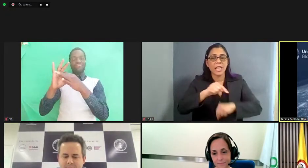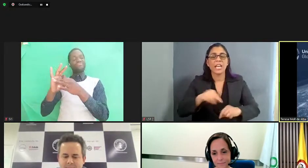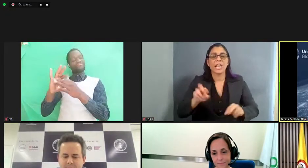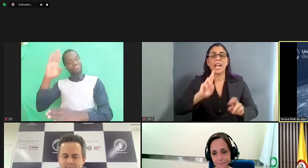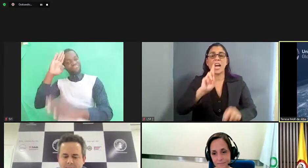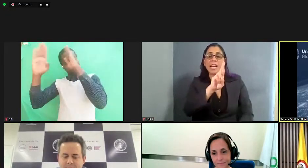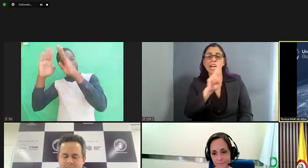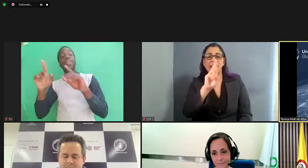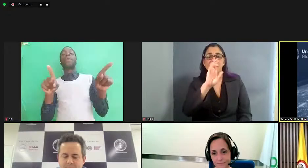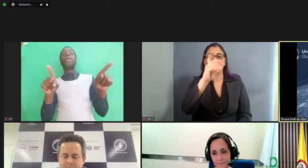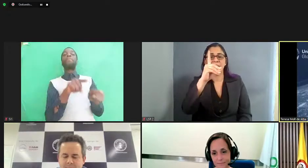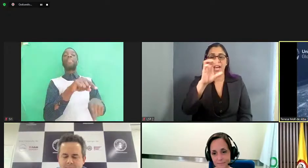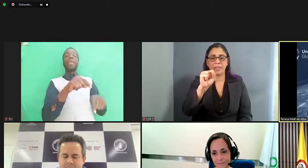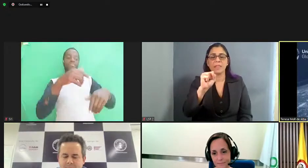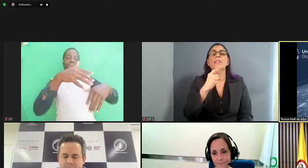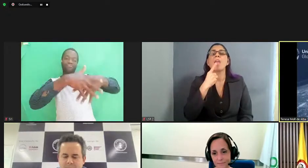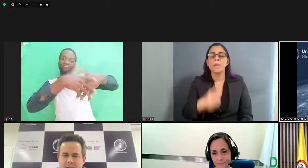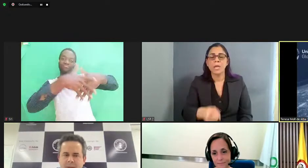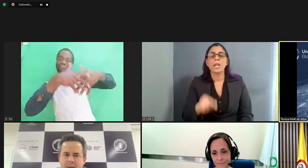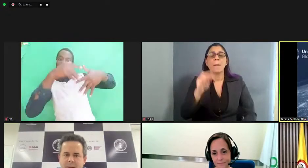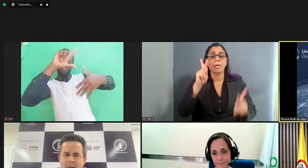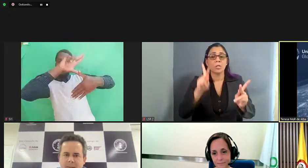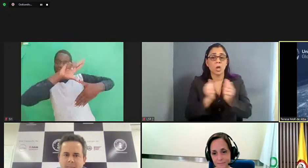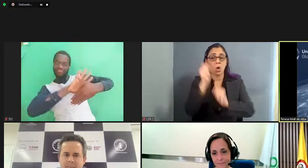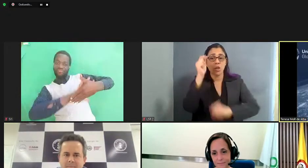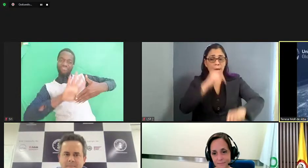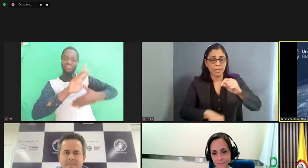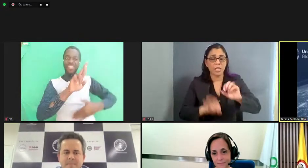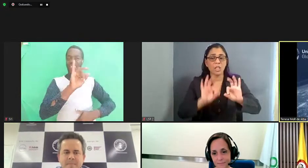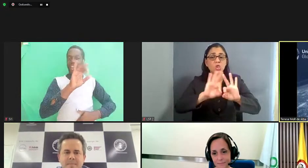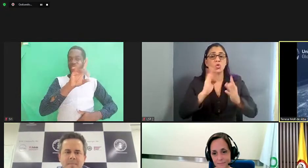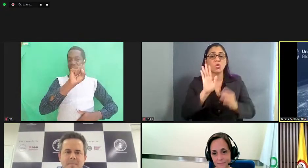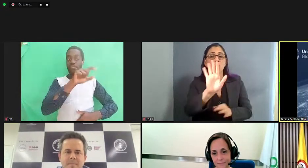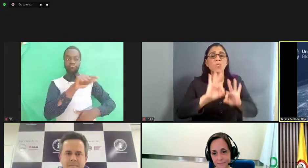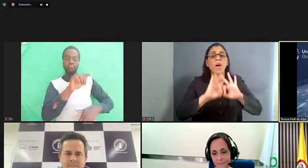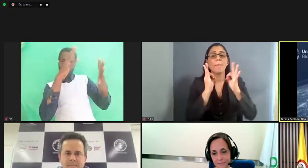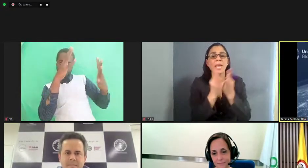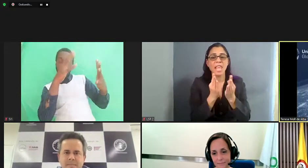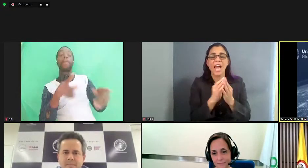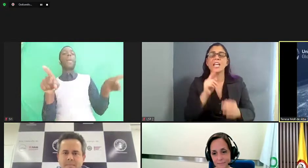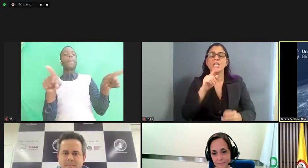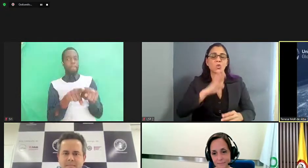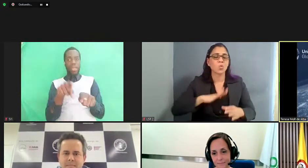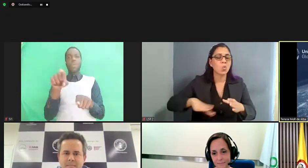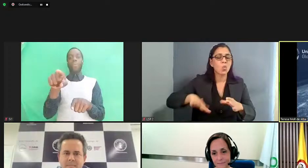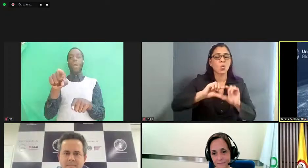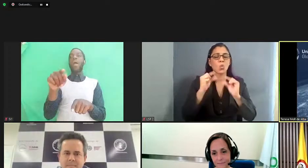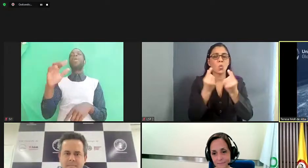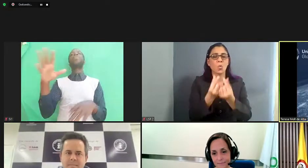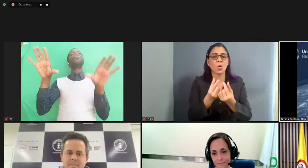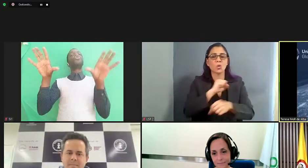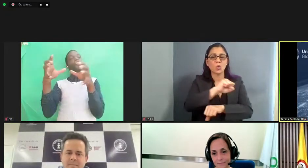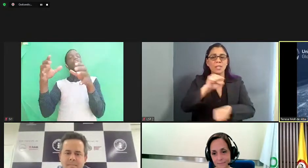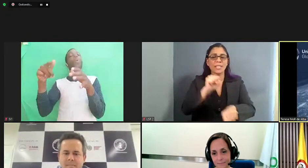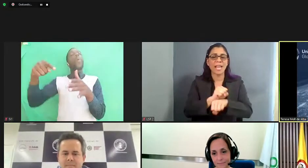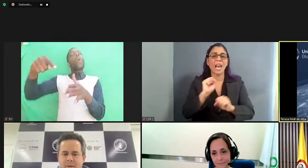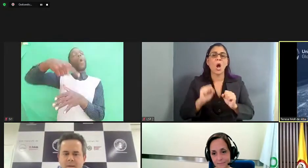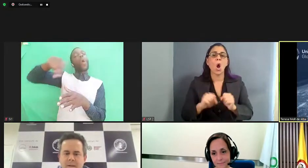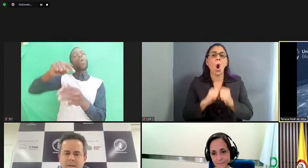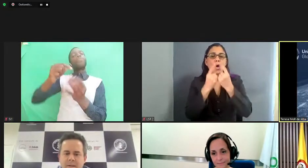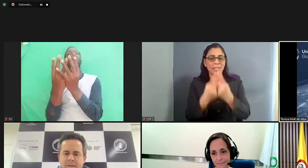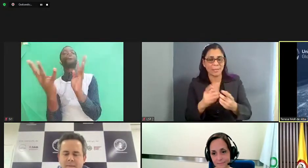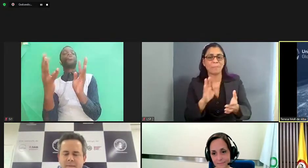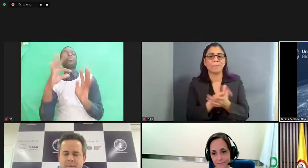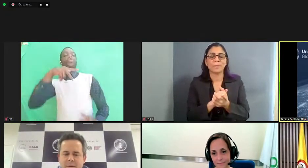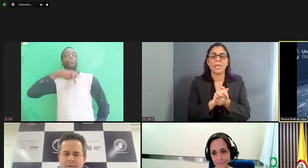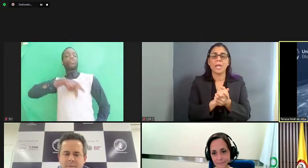disabilities and the latin american network of organizations of persons with disabilities and